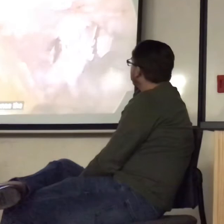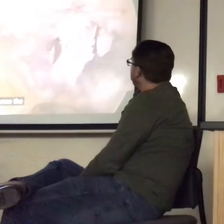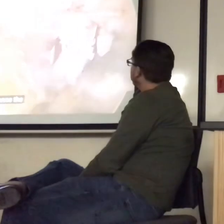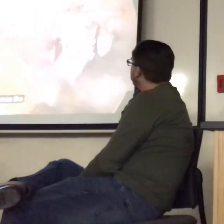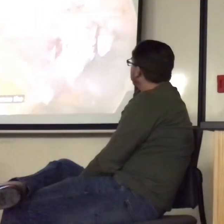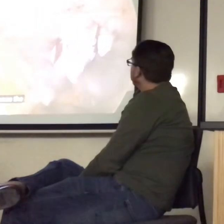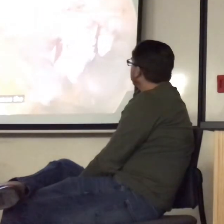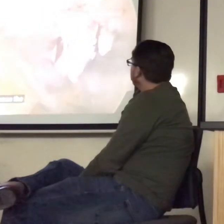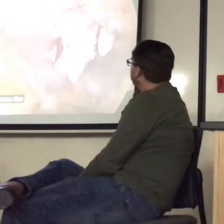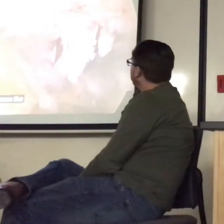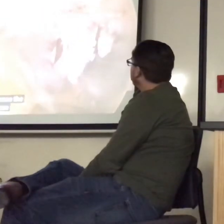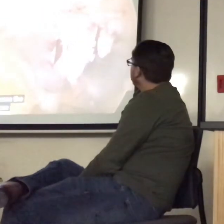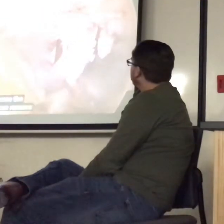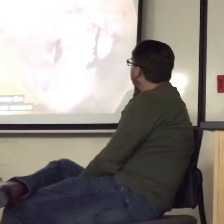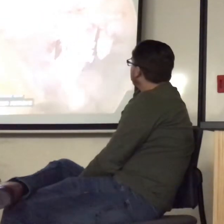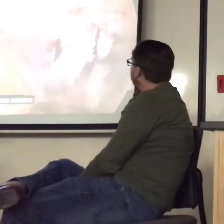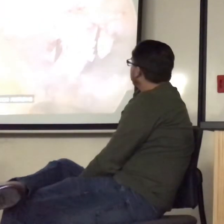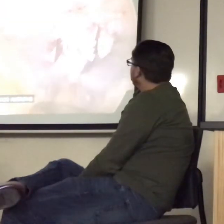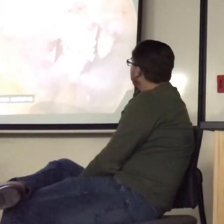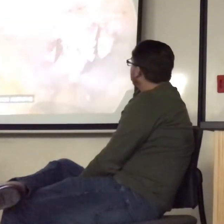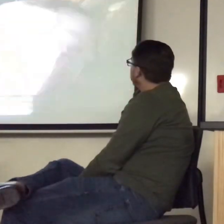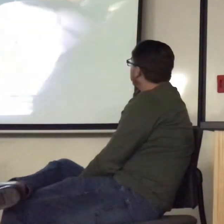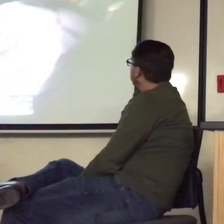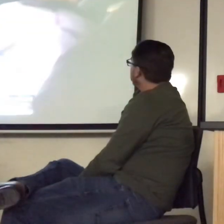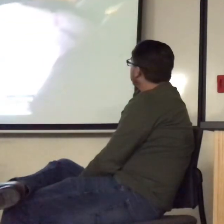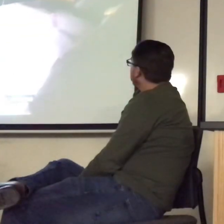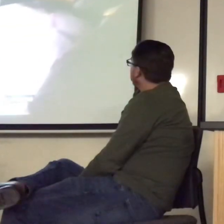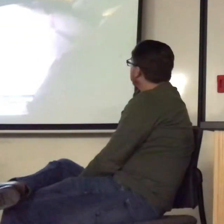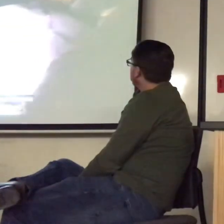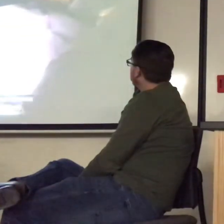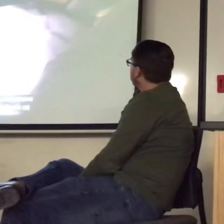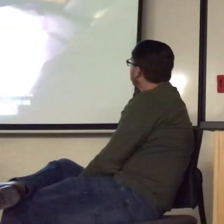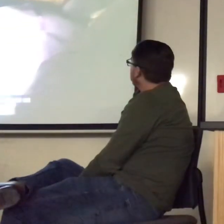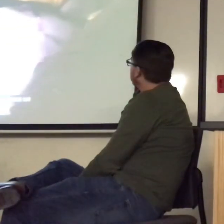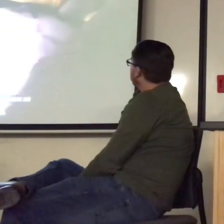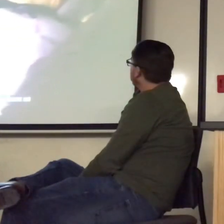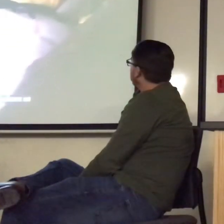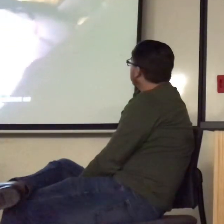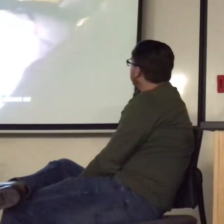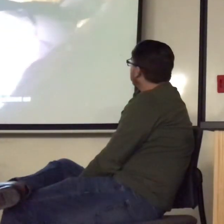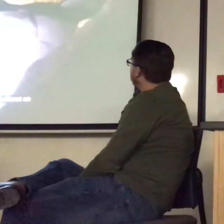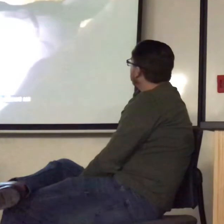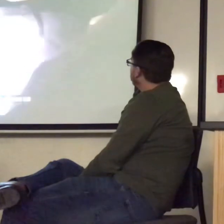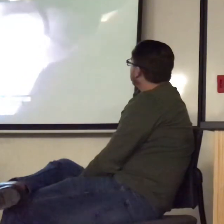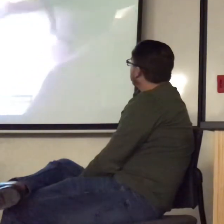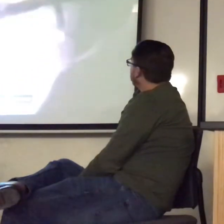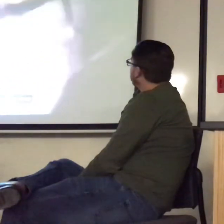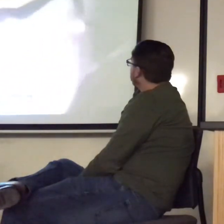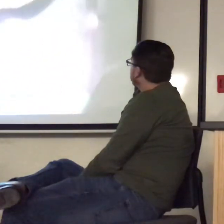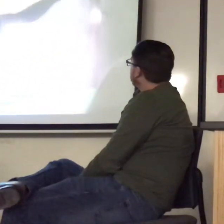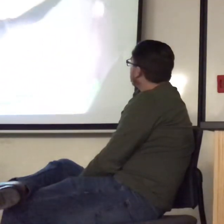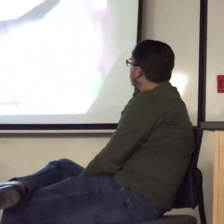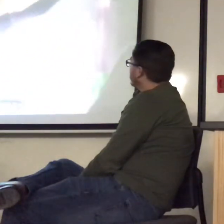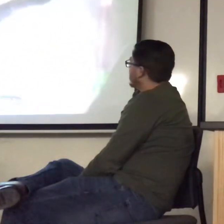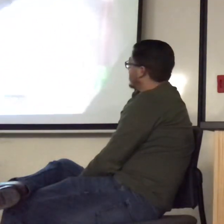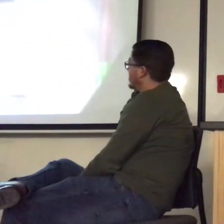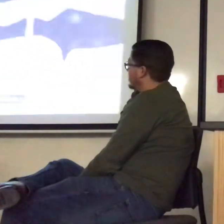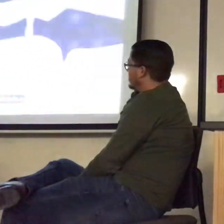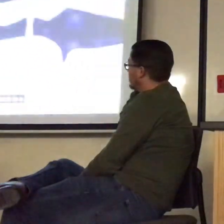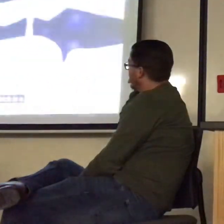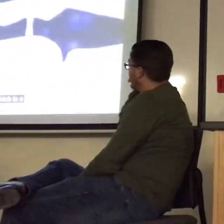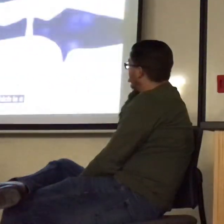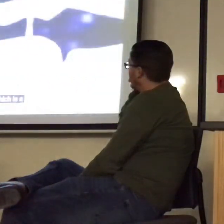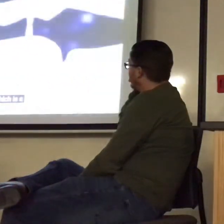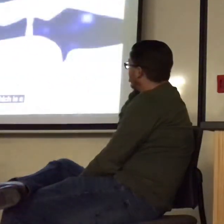Once the reamer's in position, now I can remove that central guide wire. That allows us to pass a nitinol wire, which is a